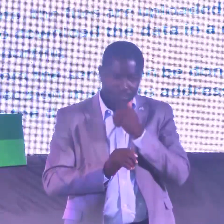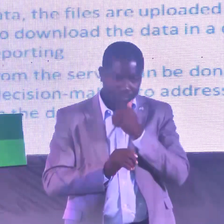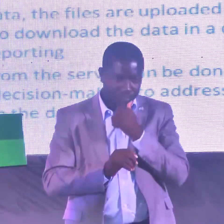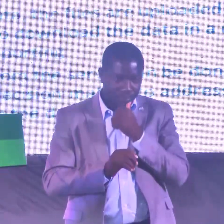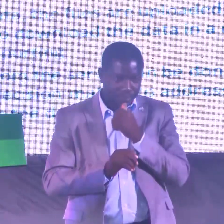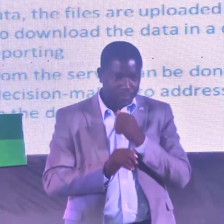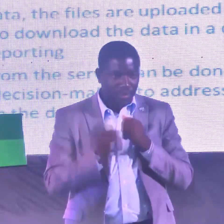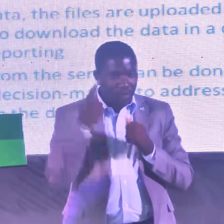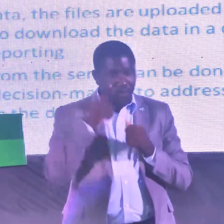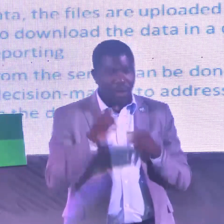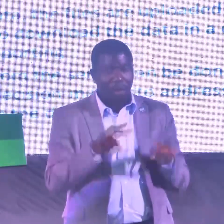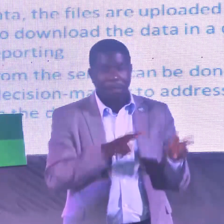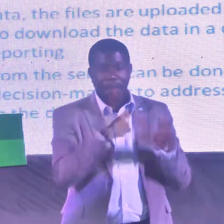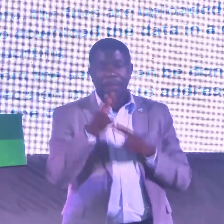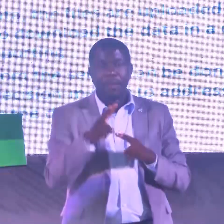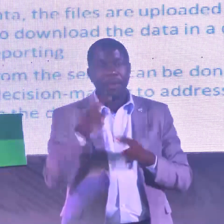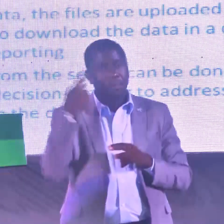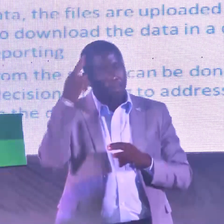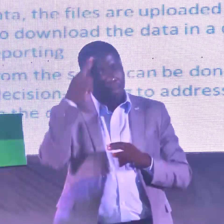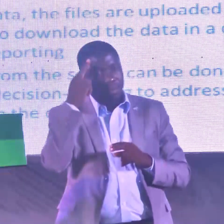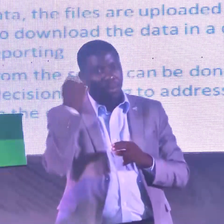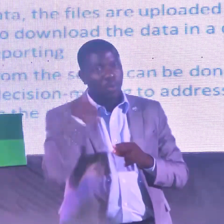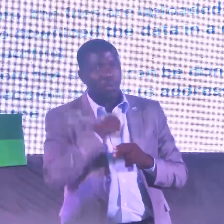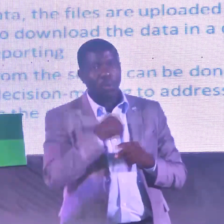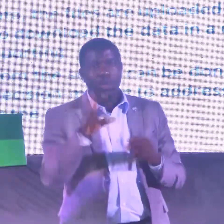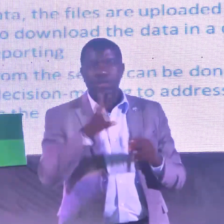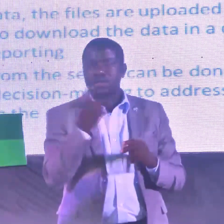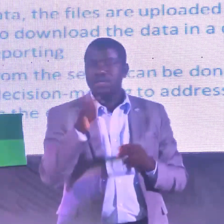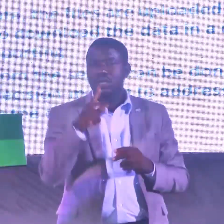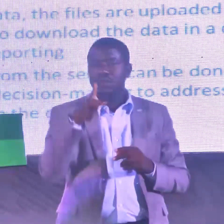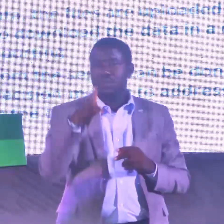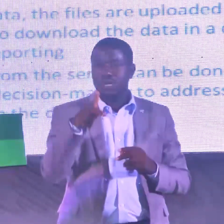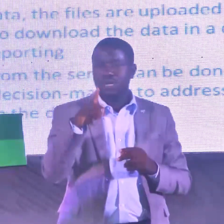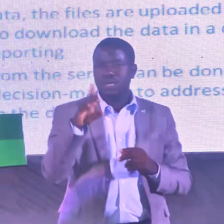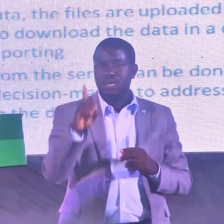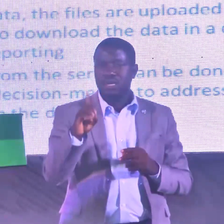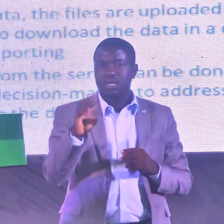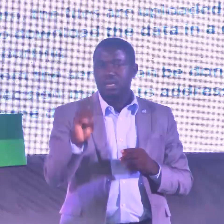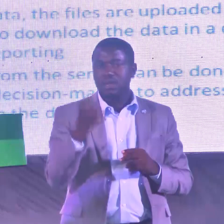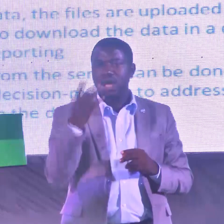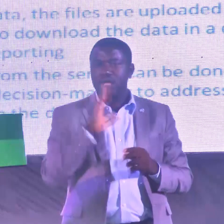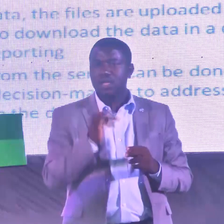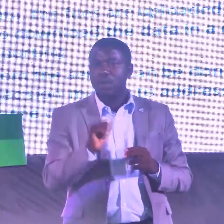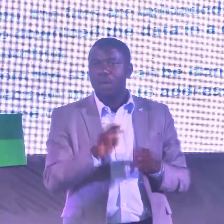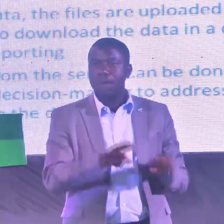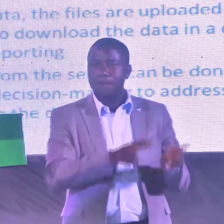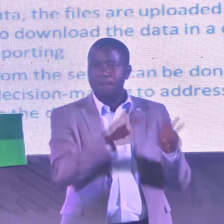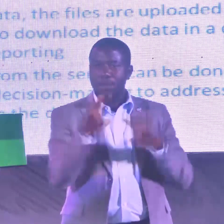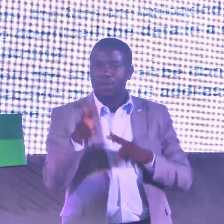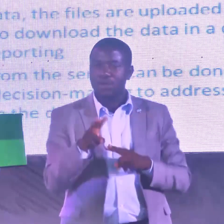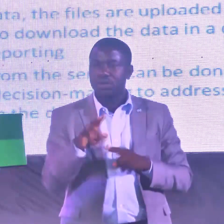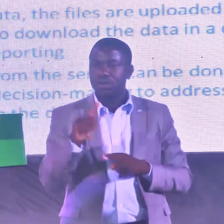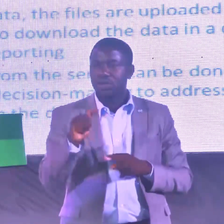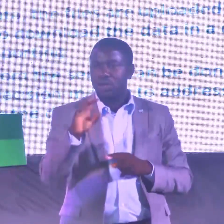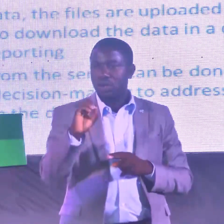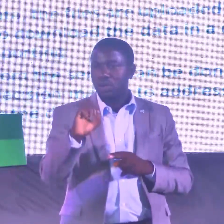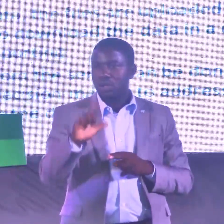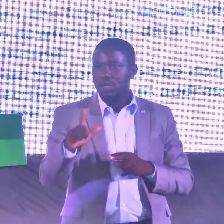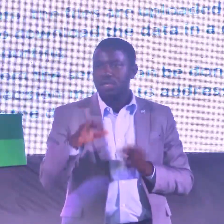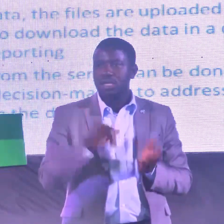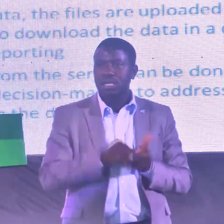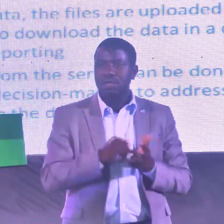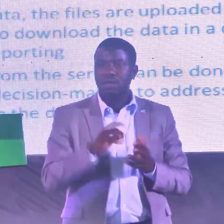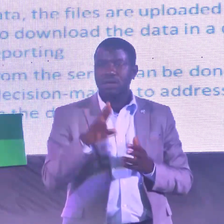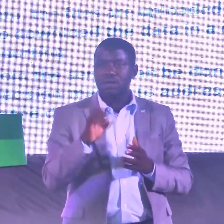for our monitoring purpose, we use the PDA as our monitoring tool. The PDA, usually referred to